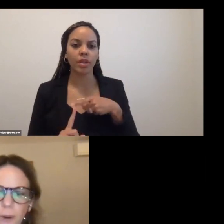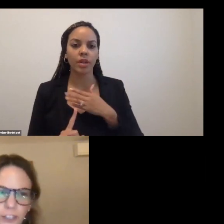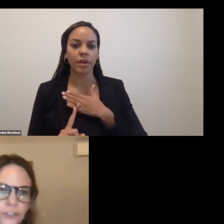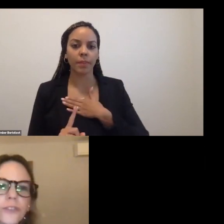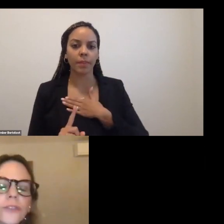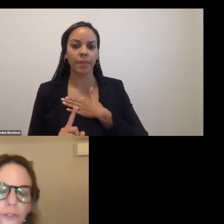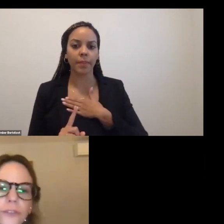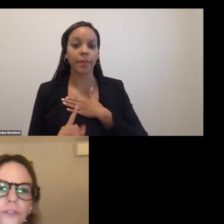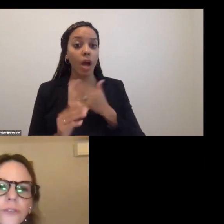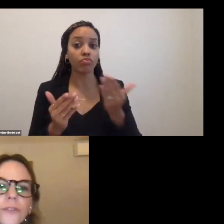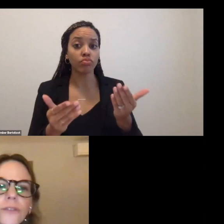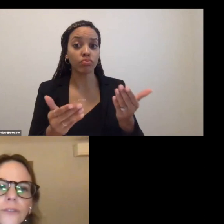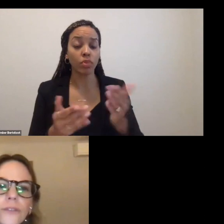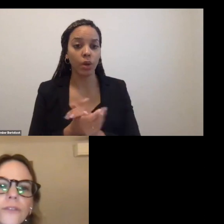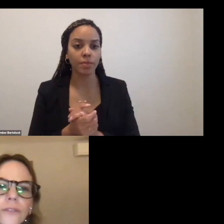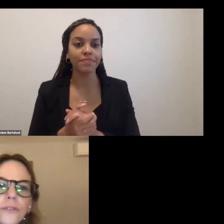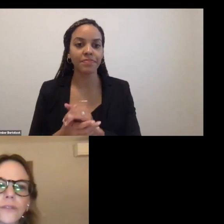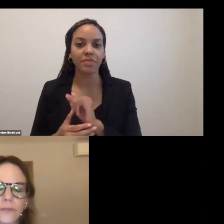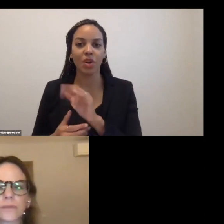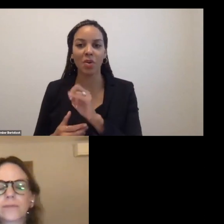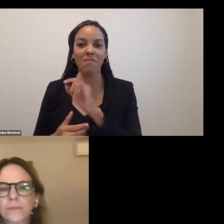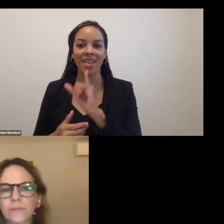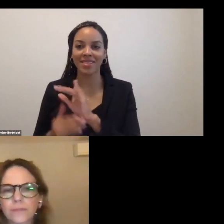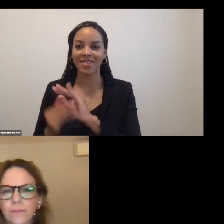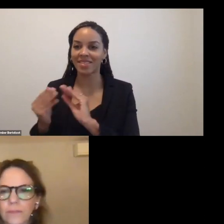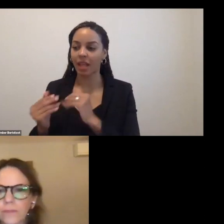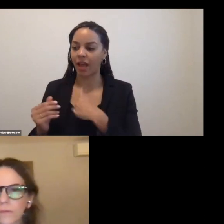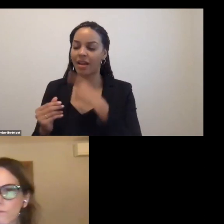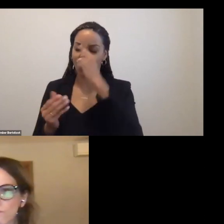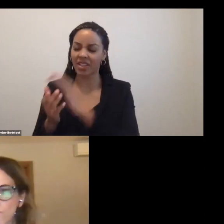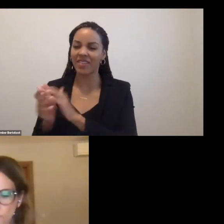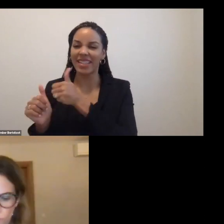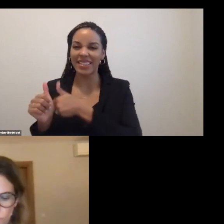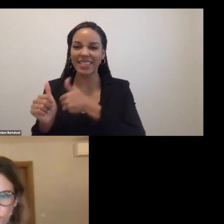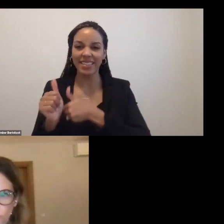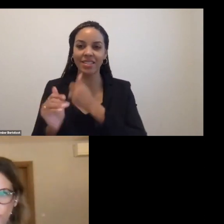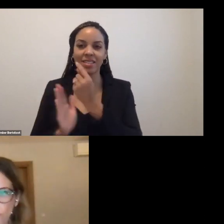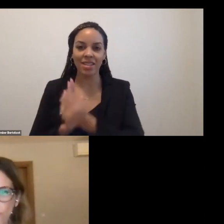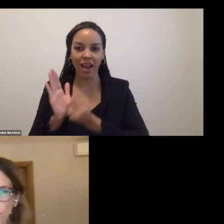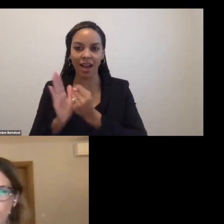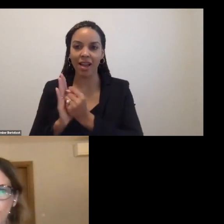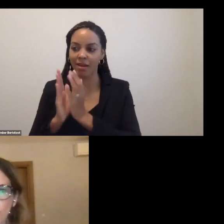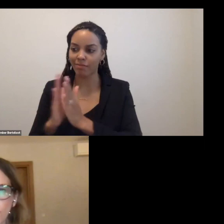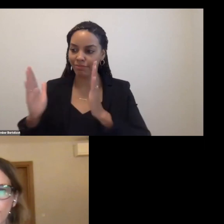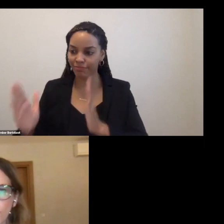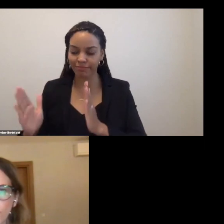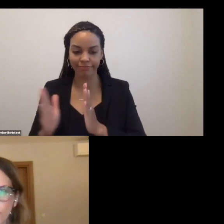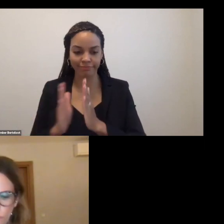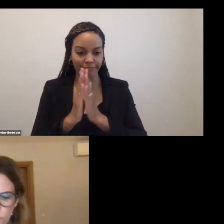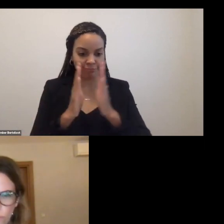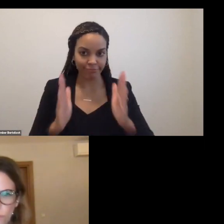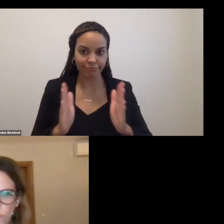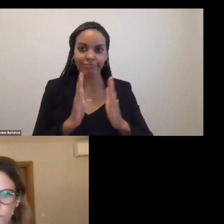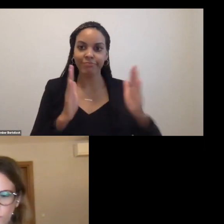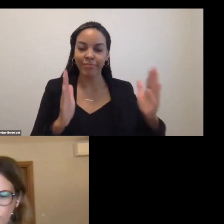the question... I believe that each period of time has their own needs. And I think that